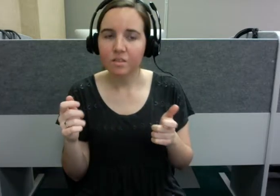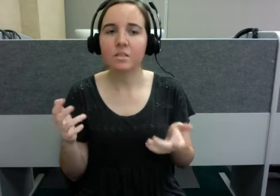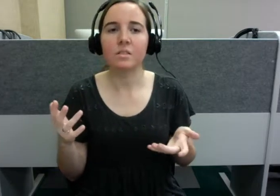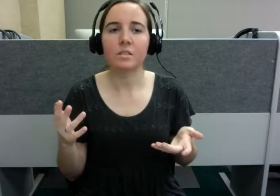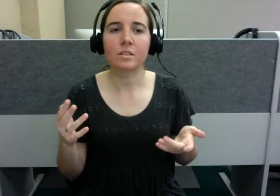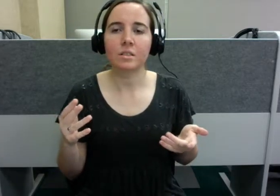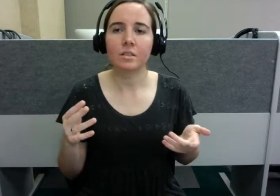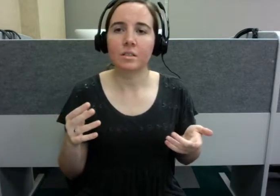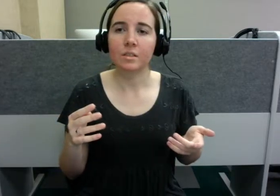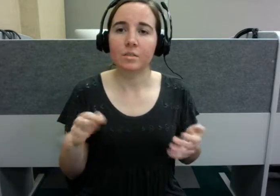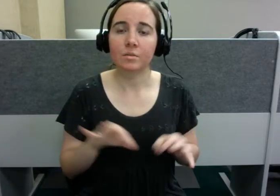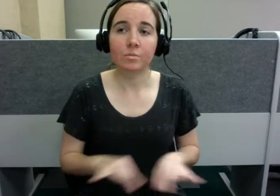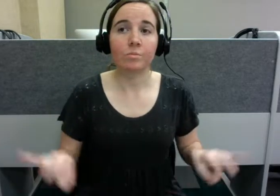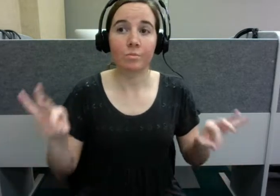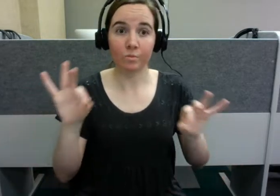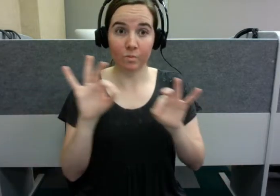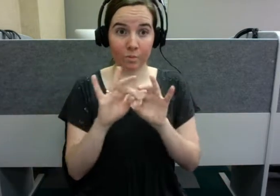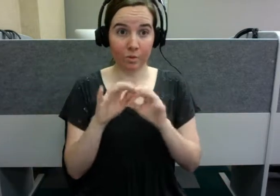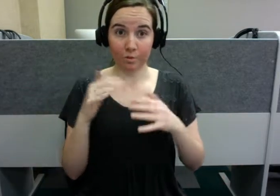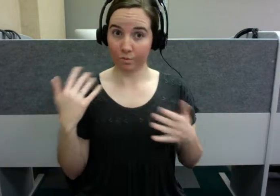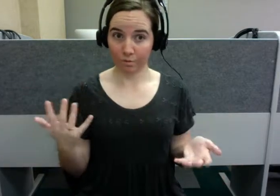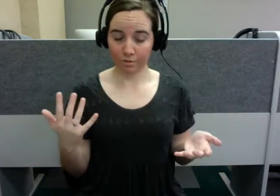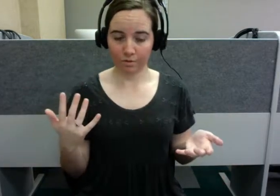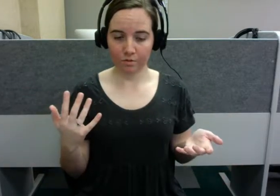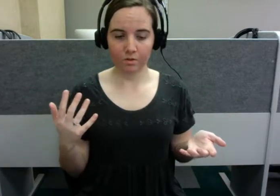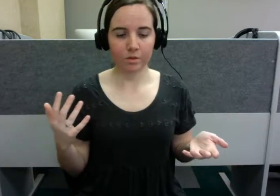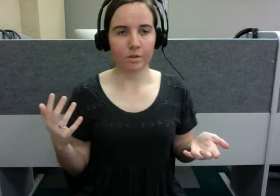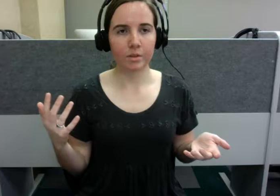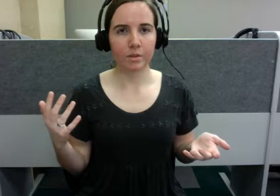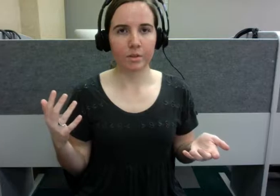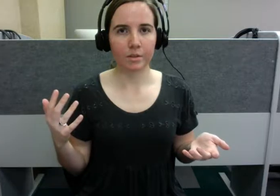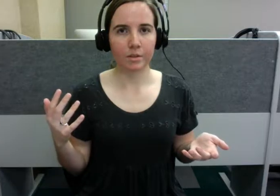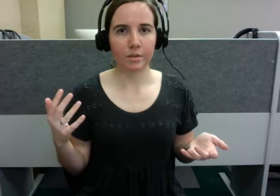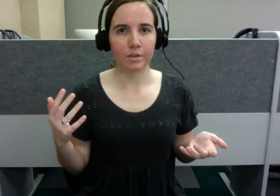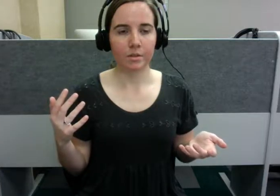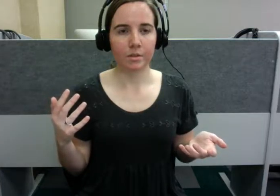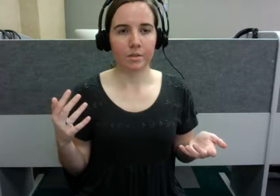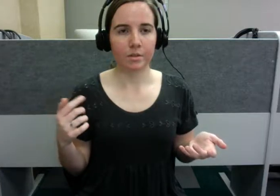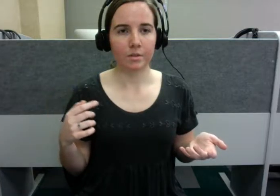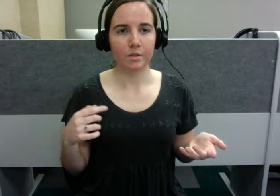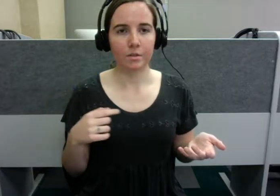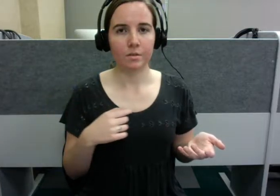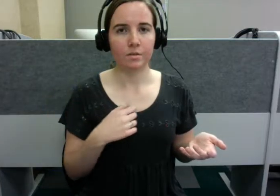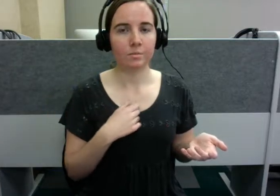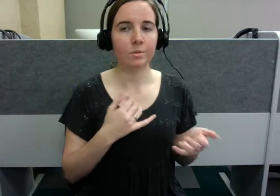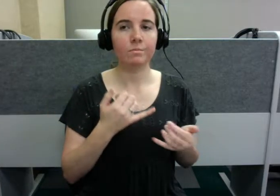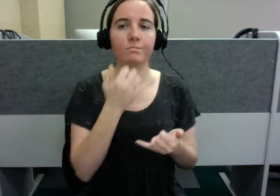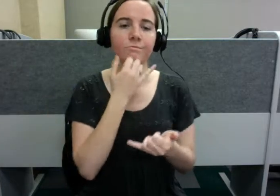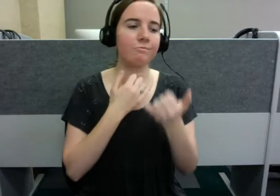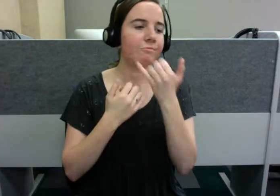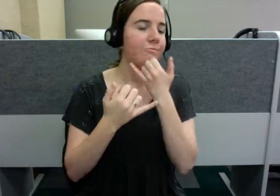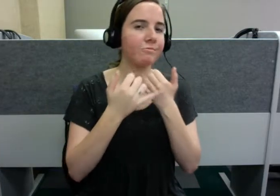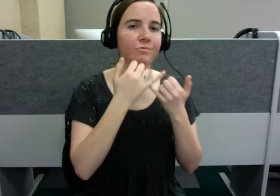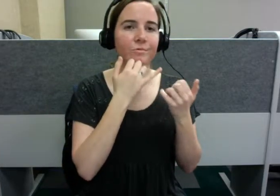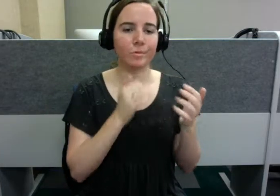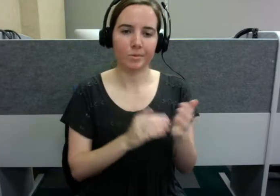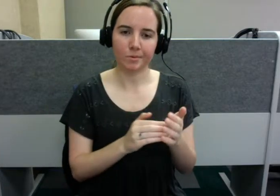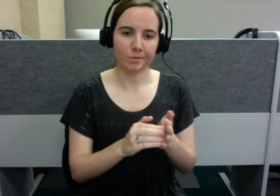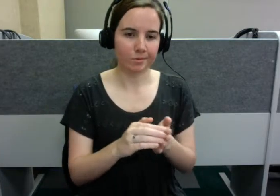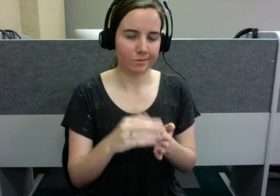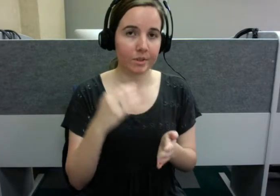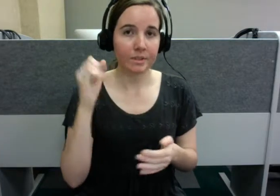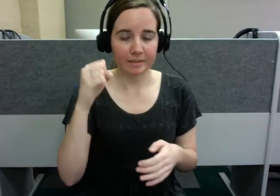most important thing to know and to really come face to face with is the fact that I got it wrong about a lot of things, not just the testicles on